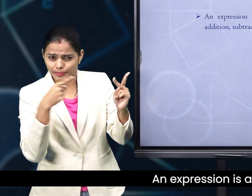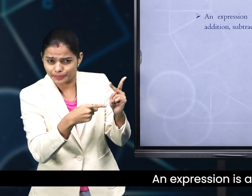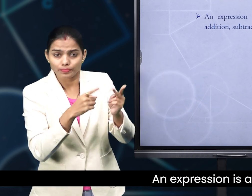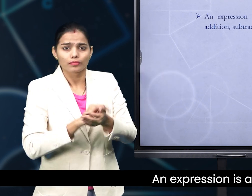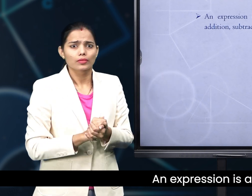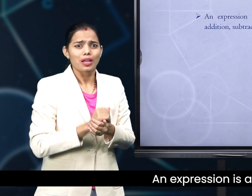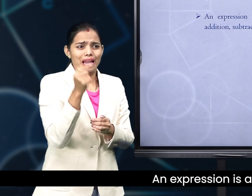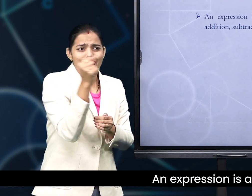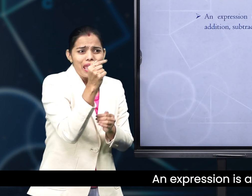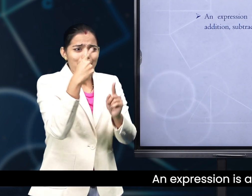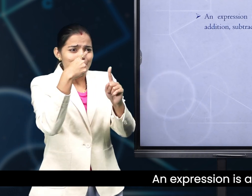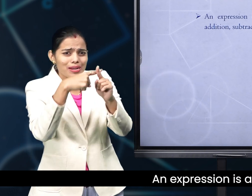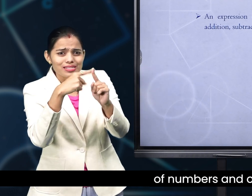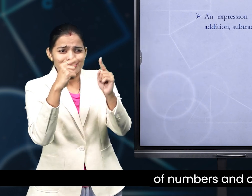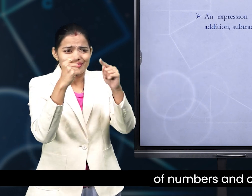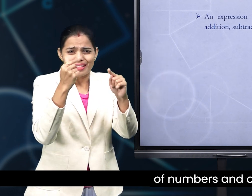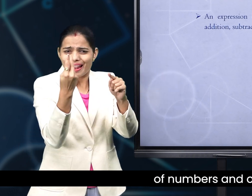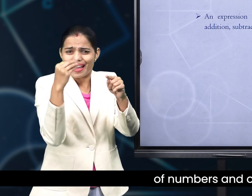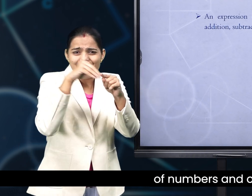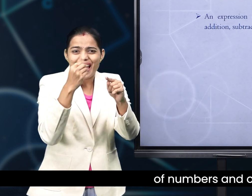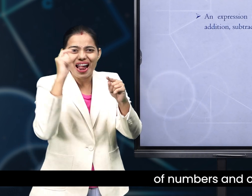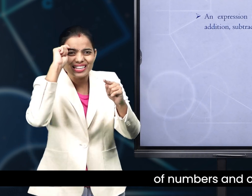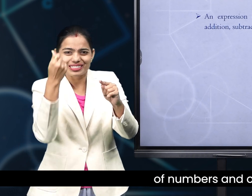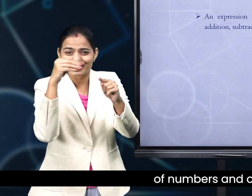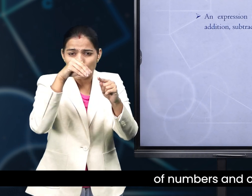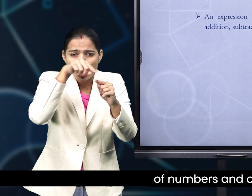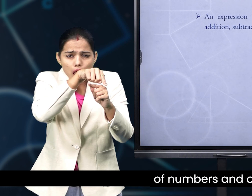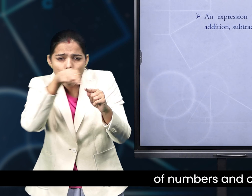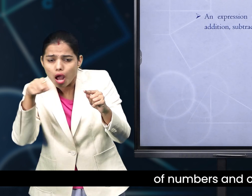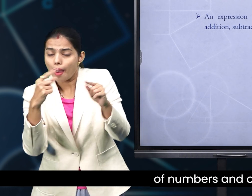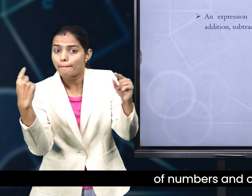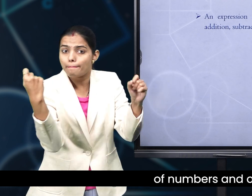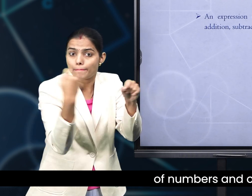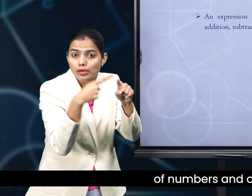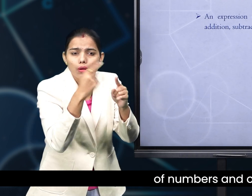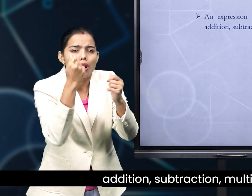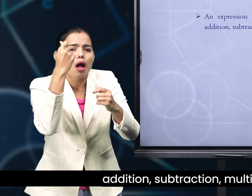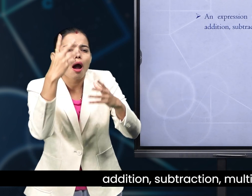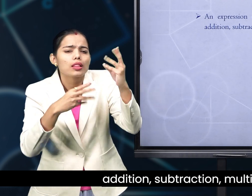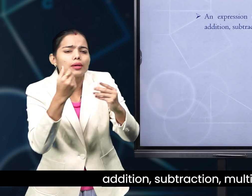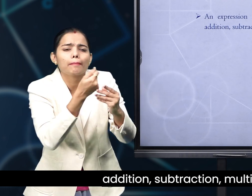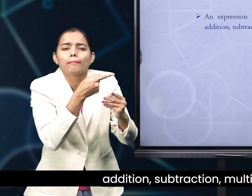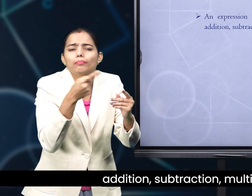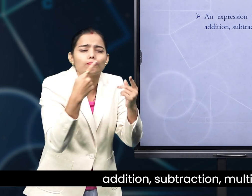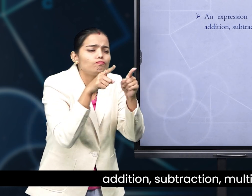An expression is a combination of numbers and operations like addition,